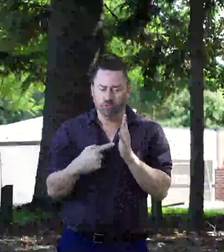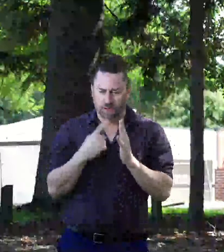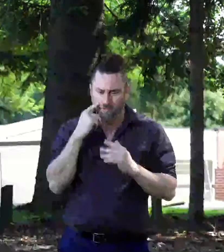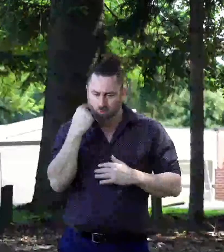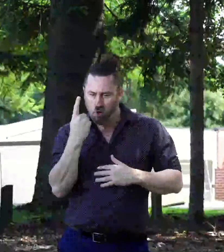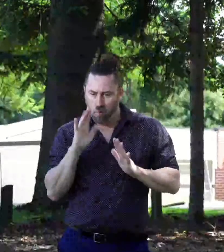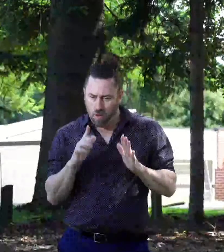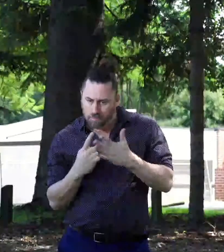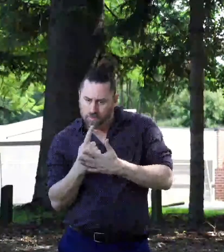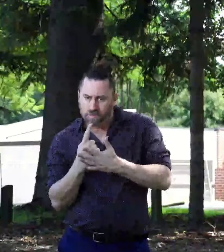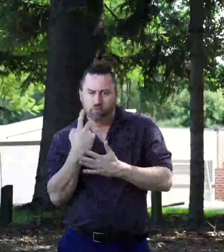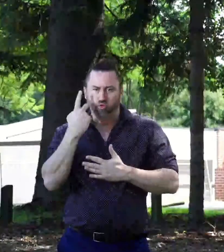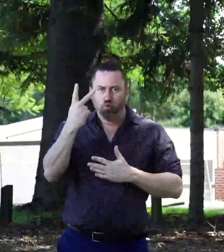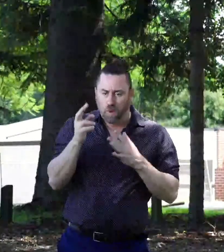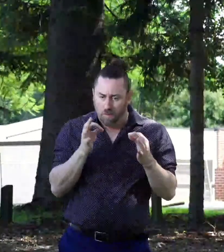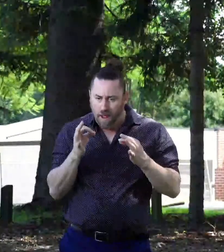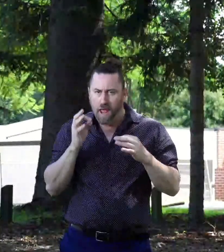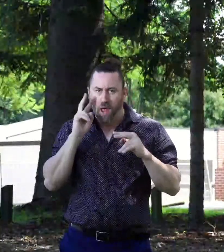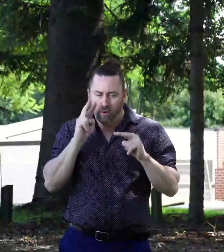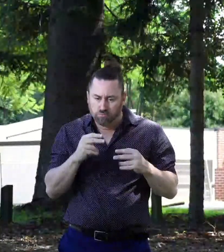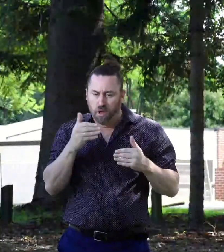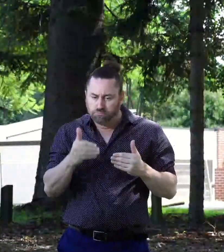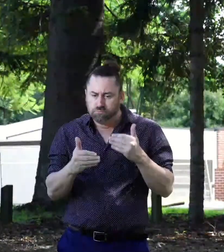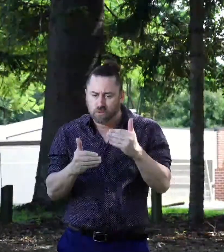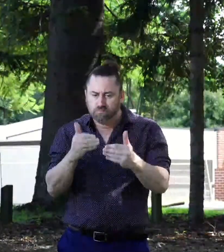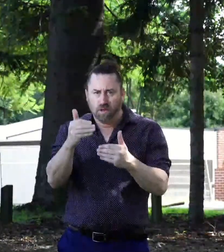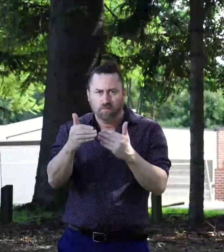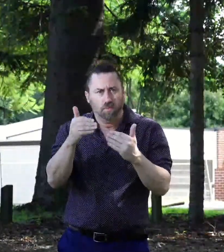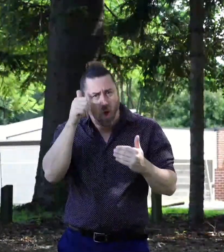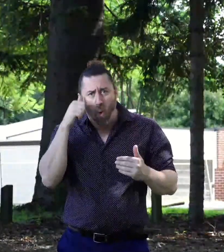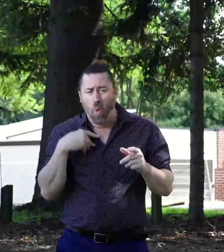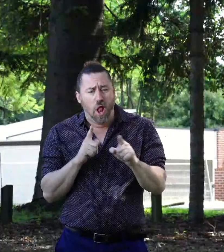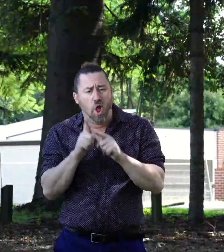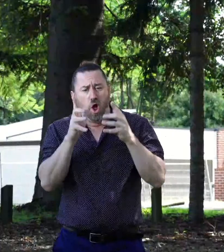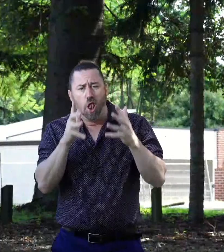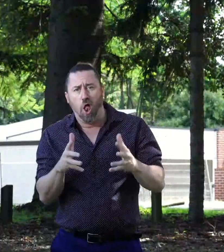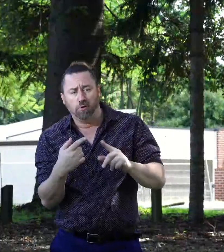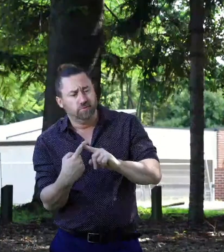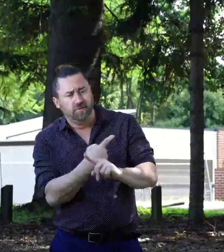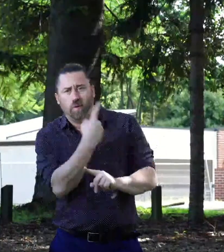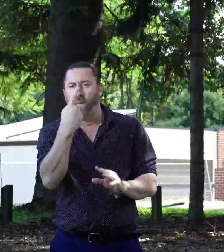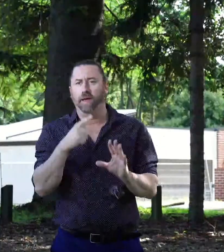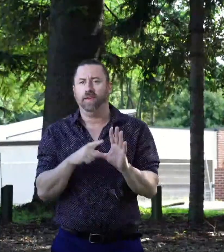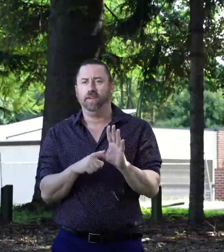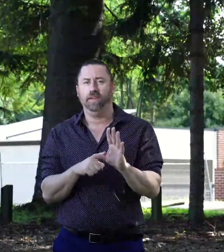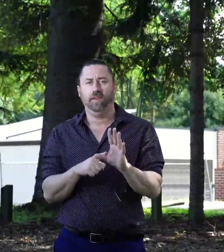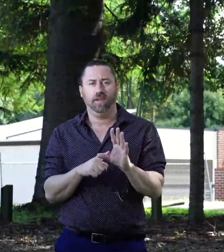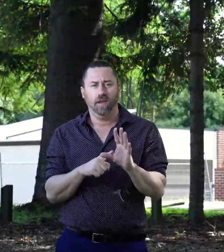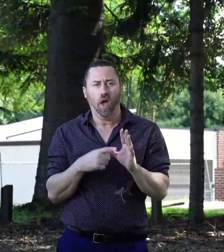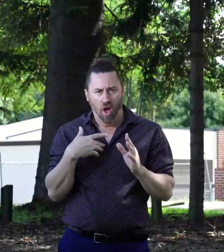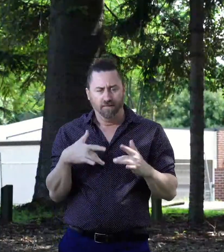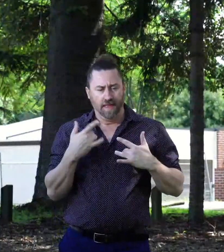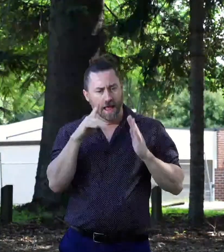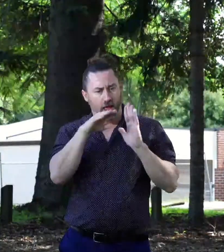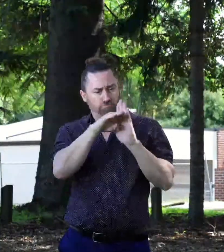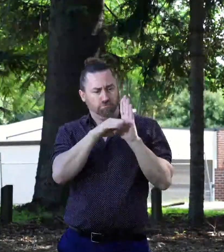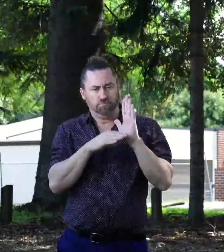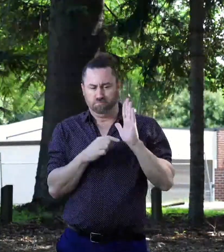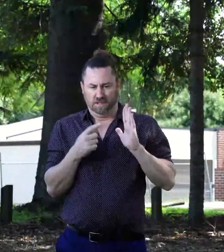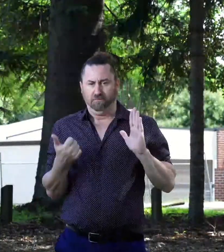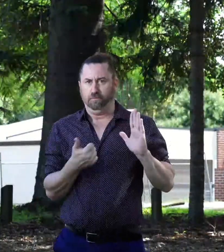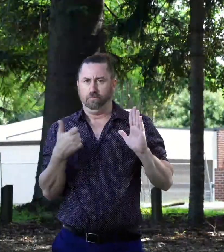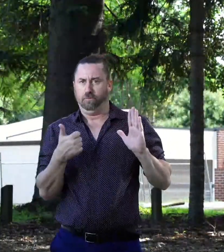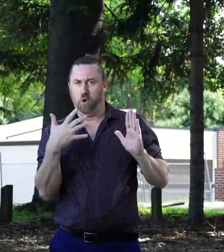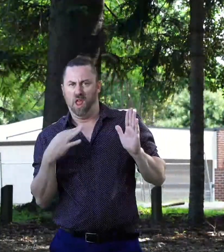this stage. We've learnt a lot over the last 12 months, as the Premier said, and we believe the restrictions we've put in place at the moment are